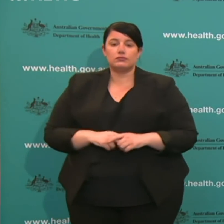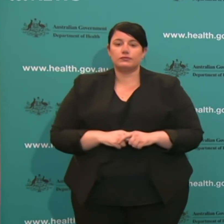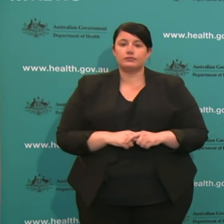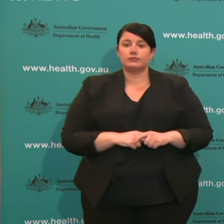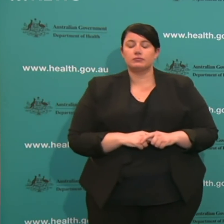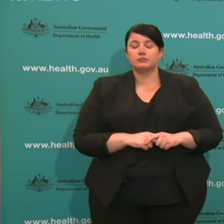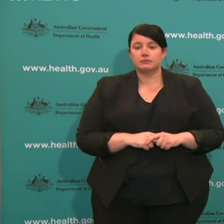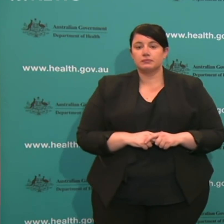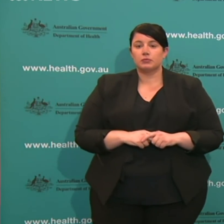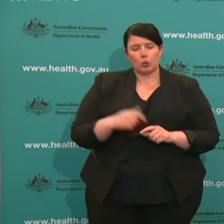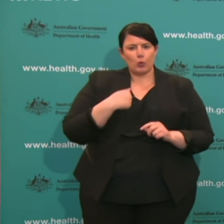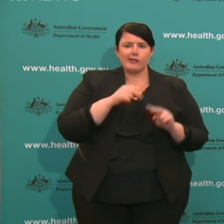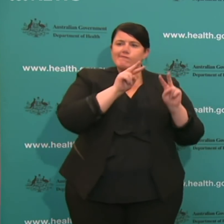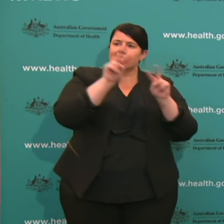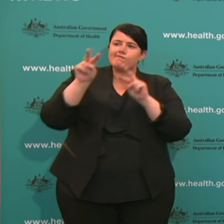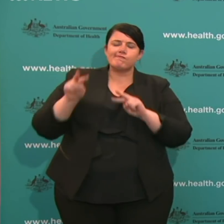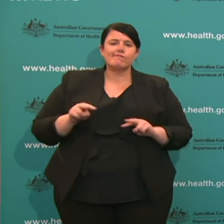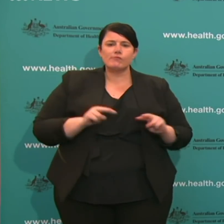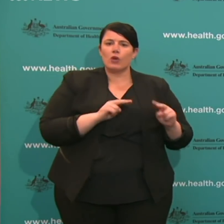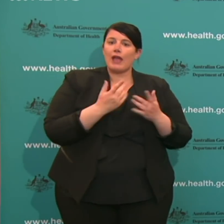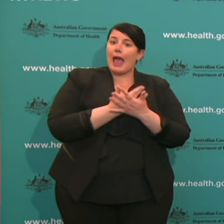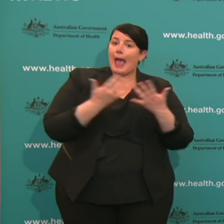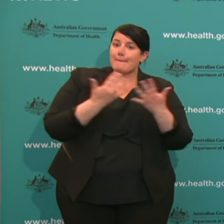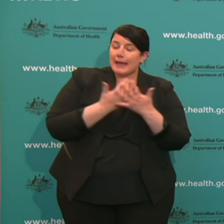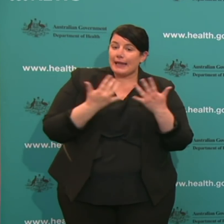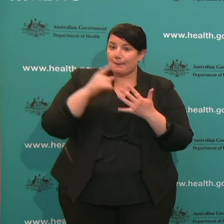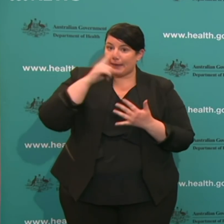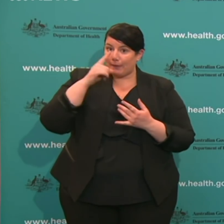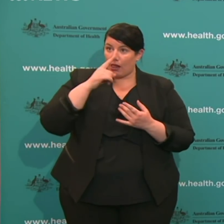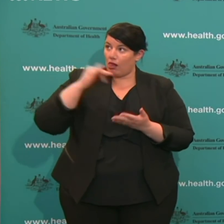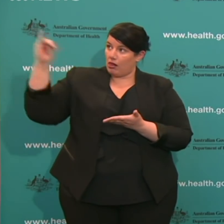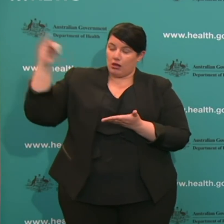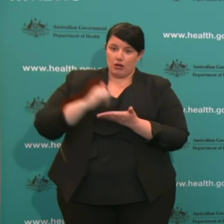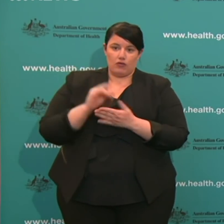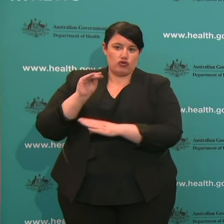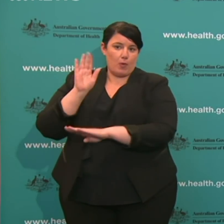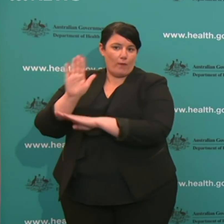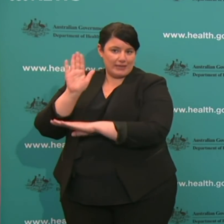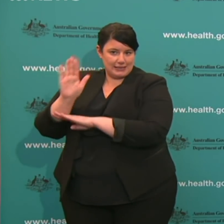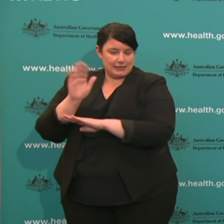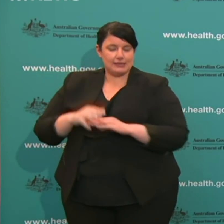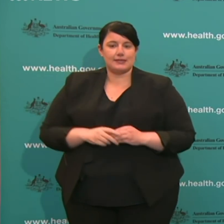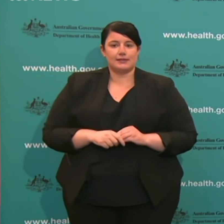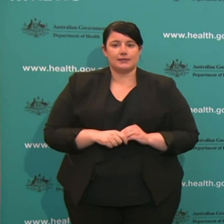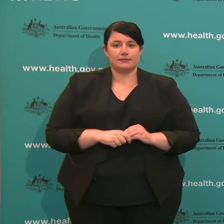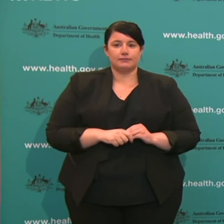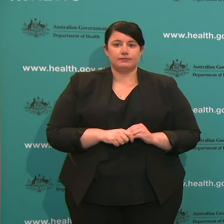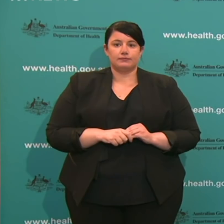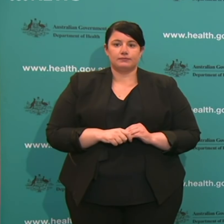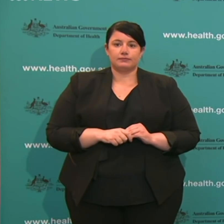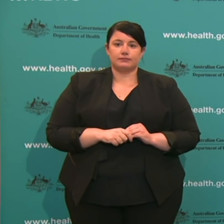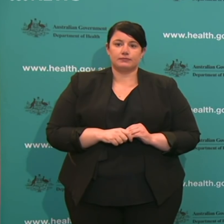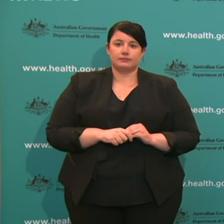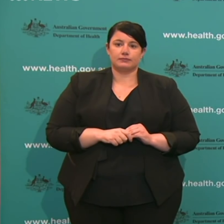the AHPPC throughout government on the number of people coming in from overseas. The main focus has